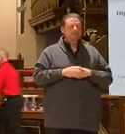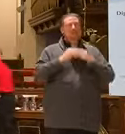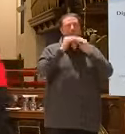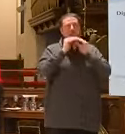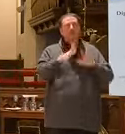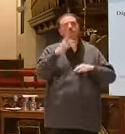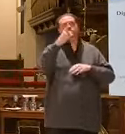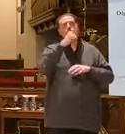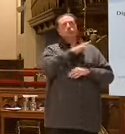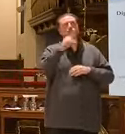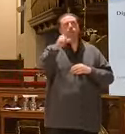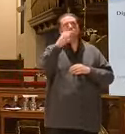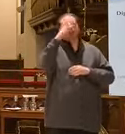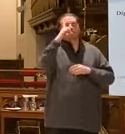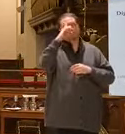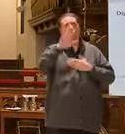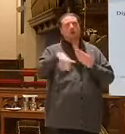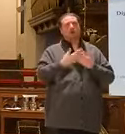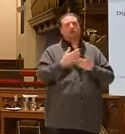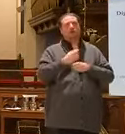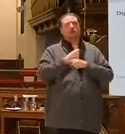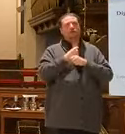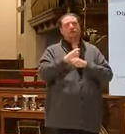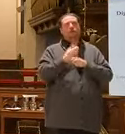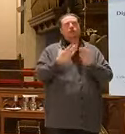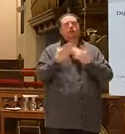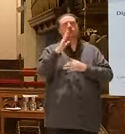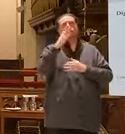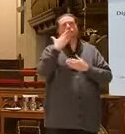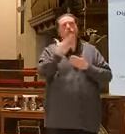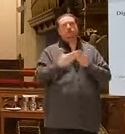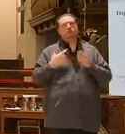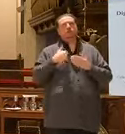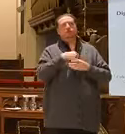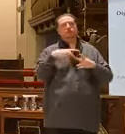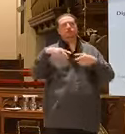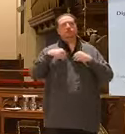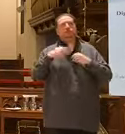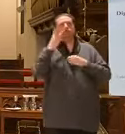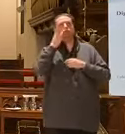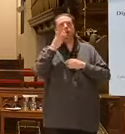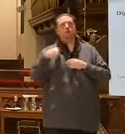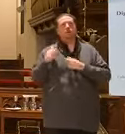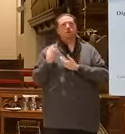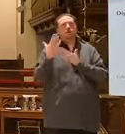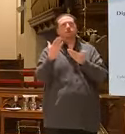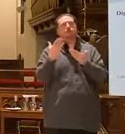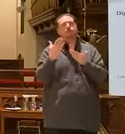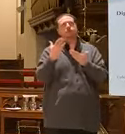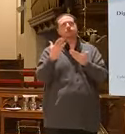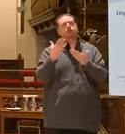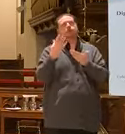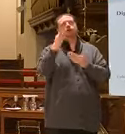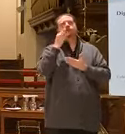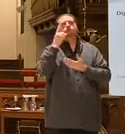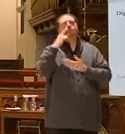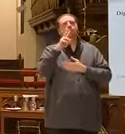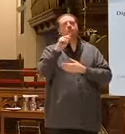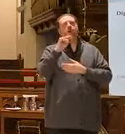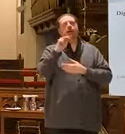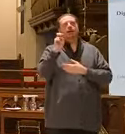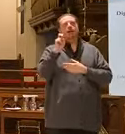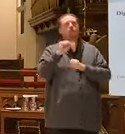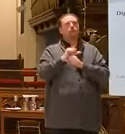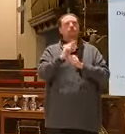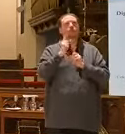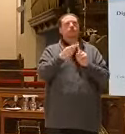Blessed are you, Lord God of all creation, for through your goodness we have received the wine we offer you, fruit of the vine and work